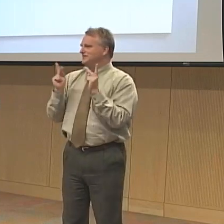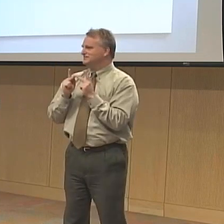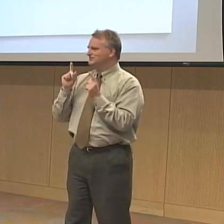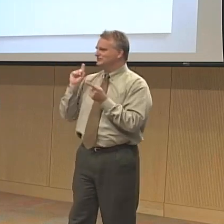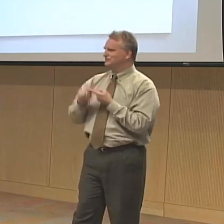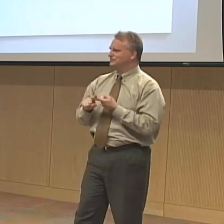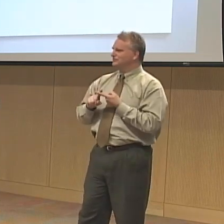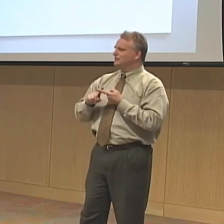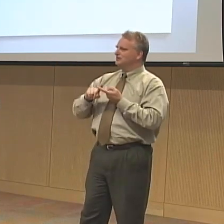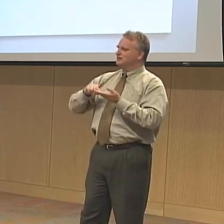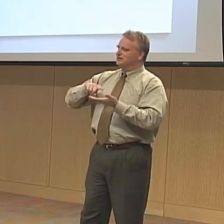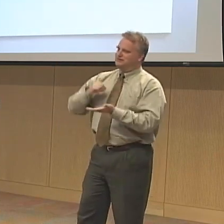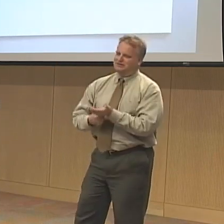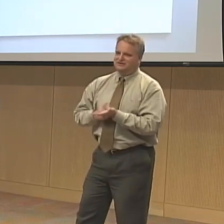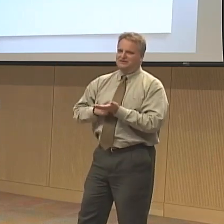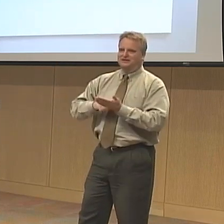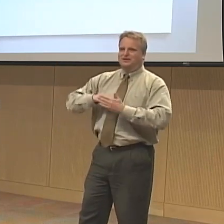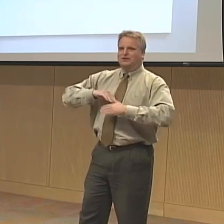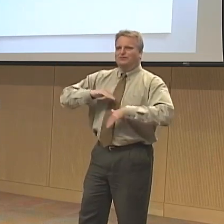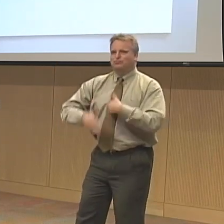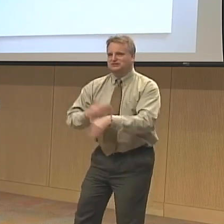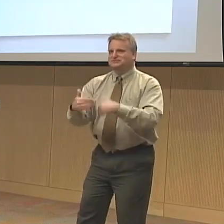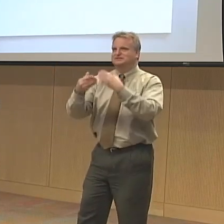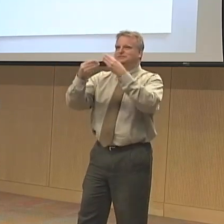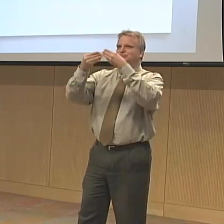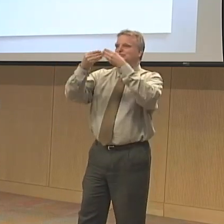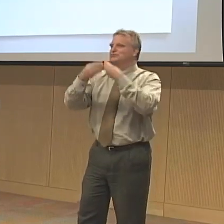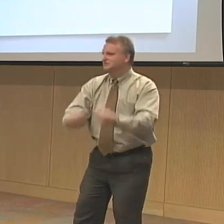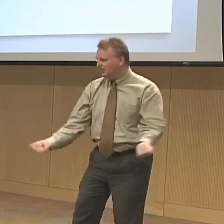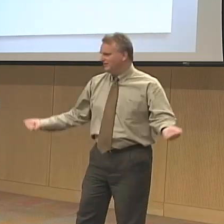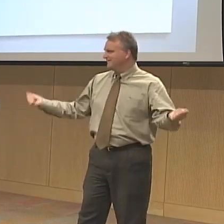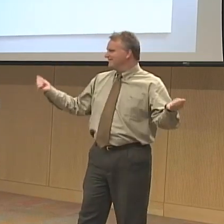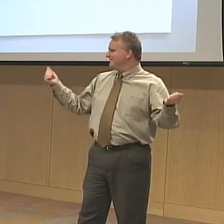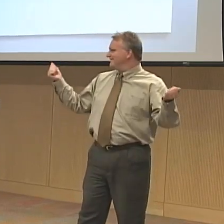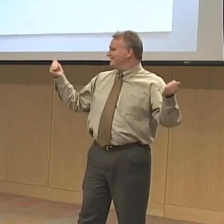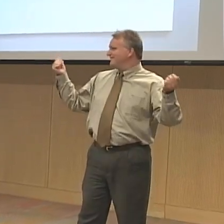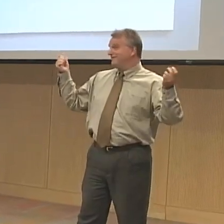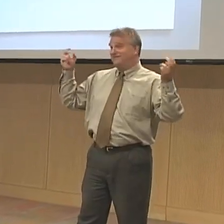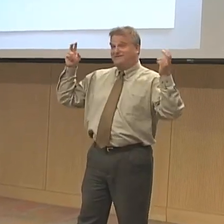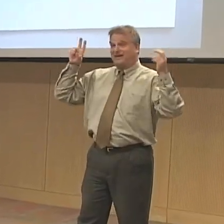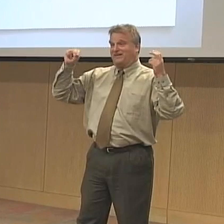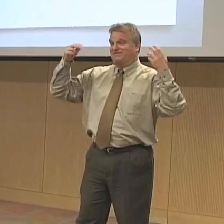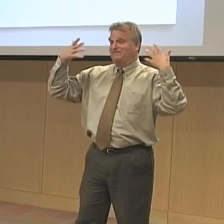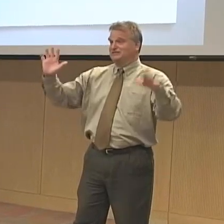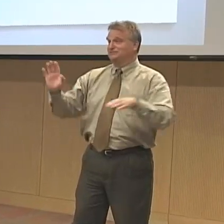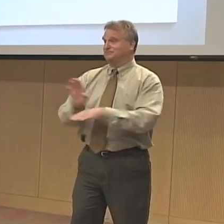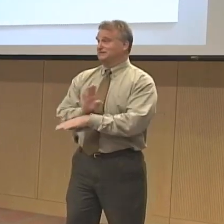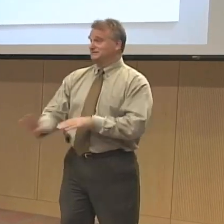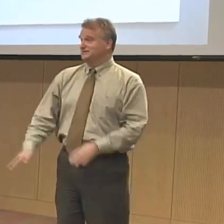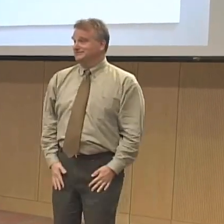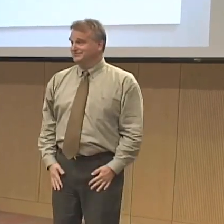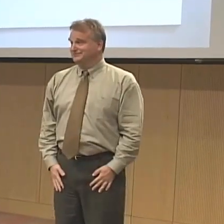place to have these discussions, to process and come to a resolution of their issues, of their unfinished business.